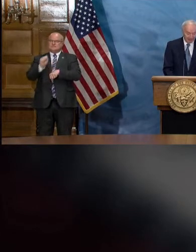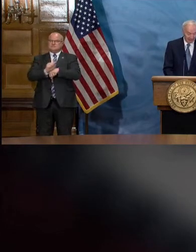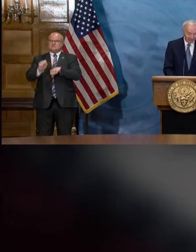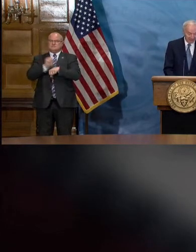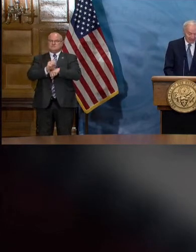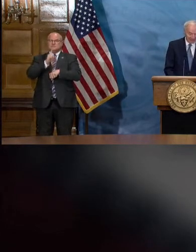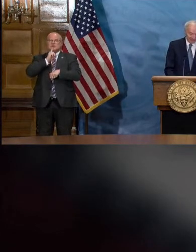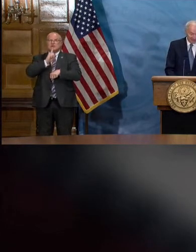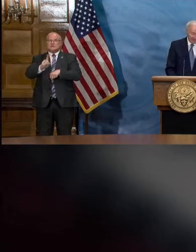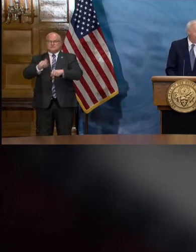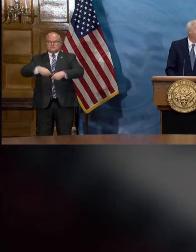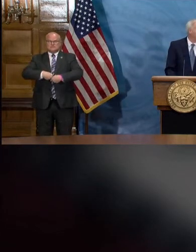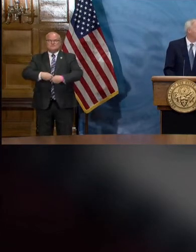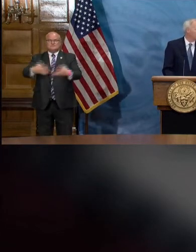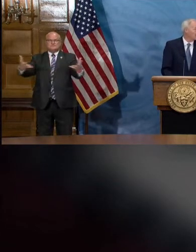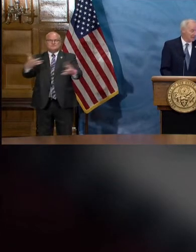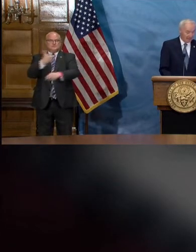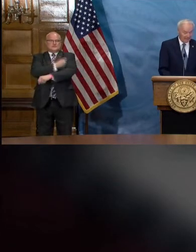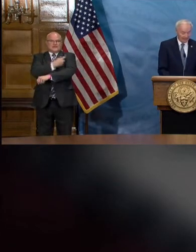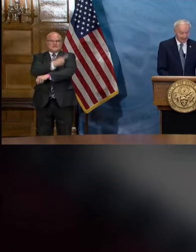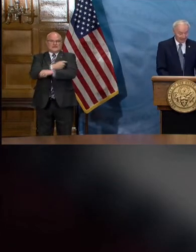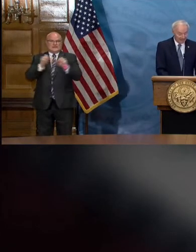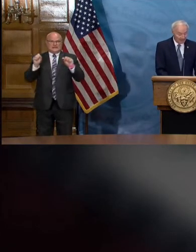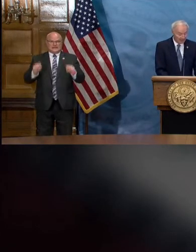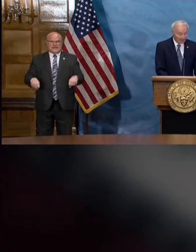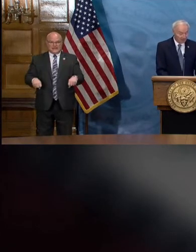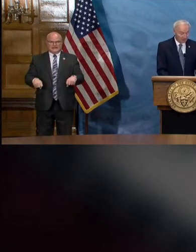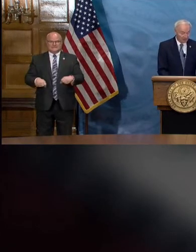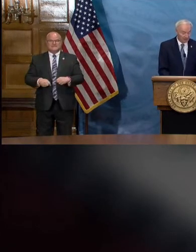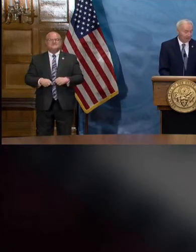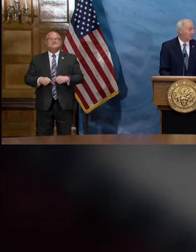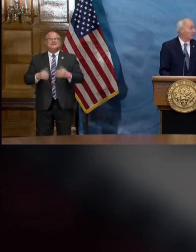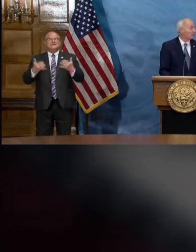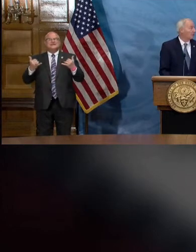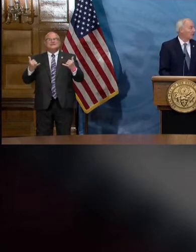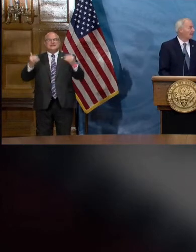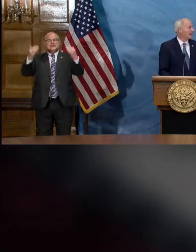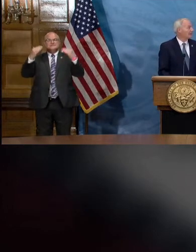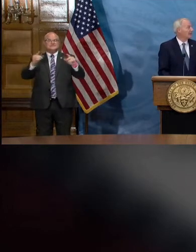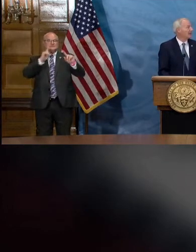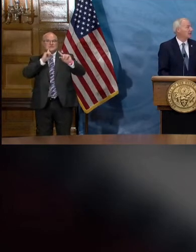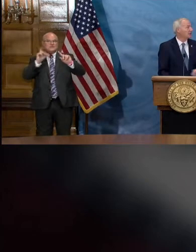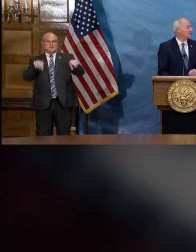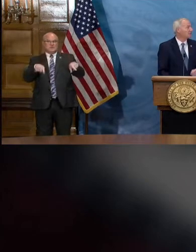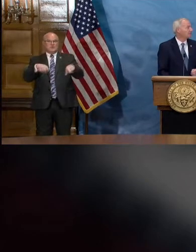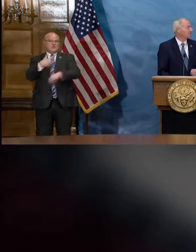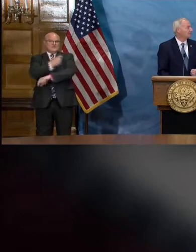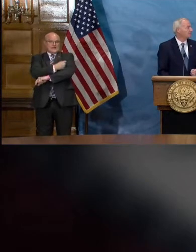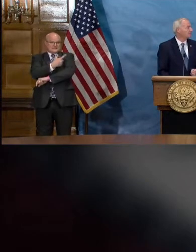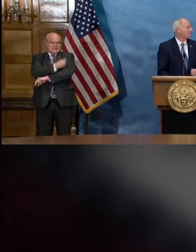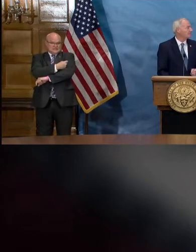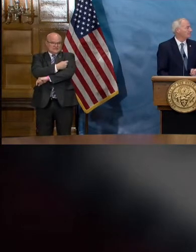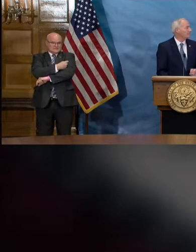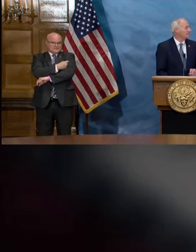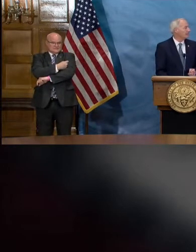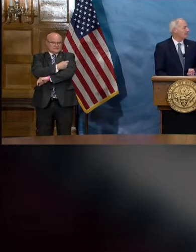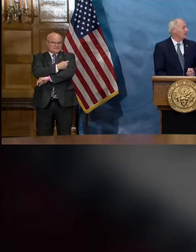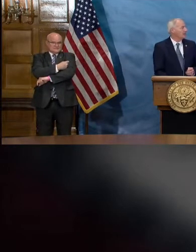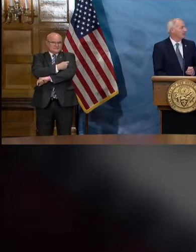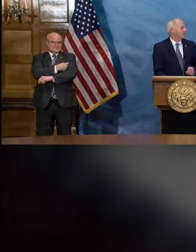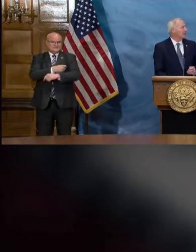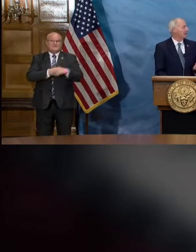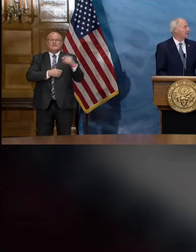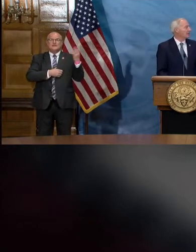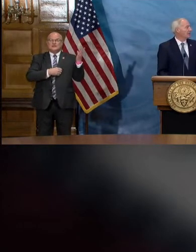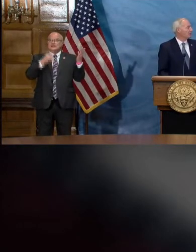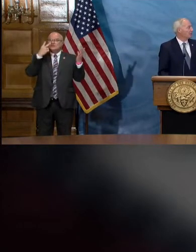as many doses out as they can. And that leads me to the report on vaccinations. If